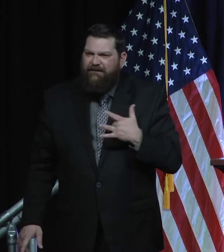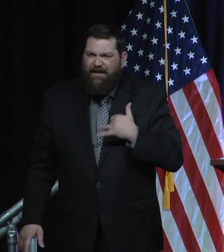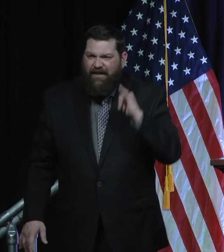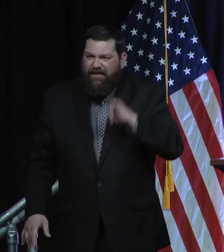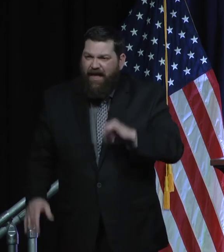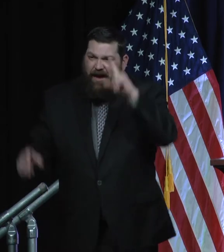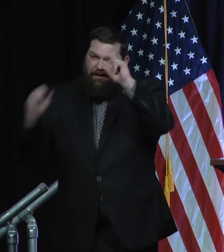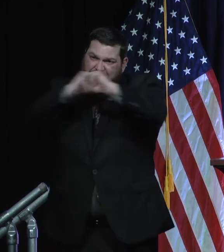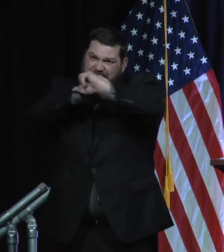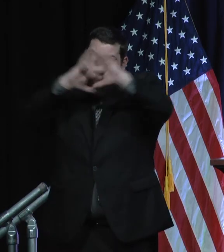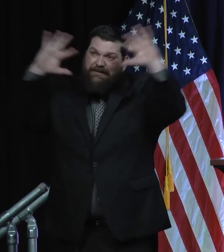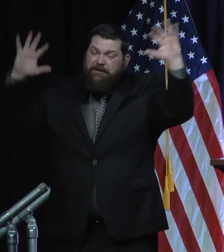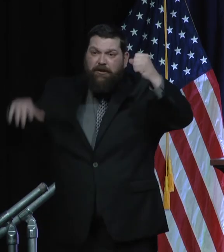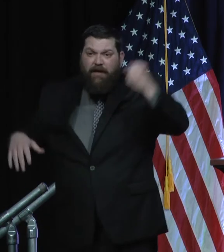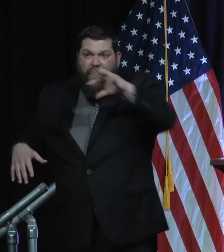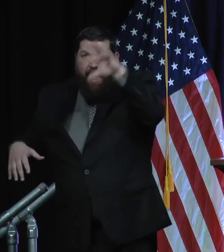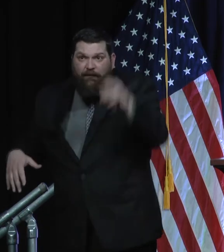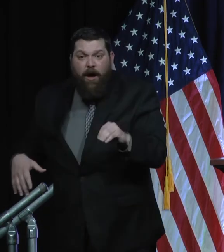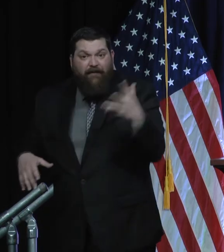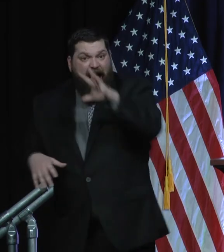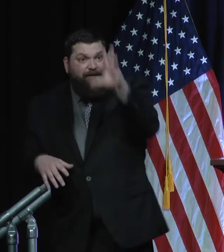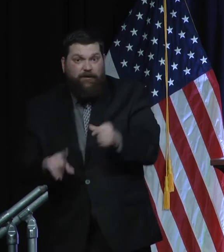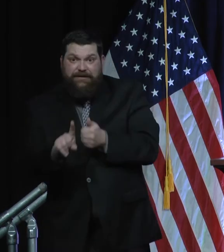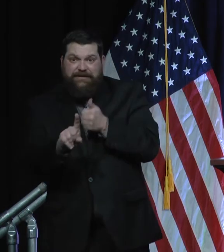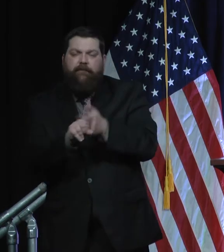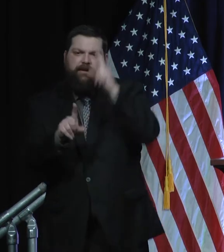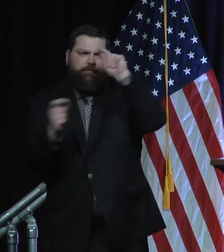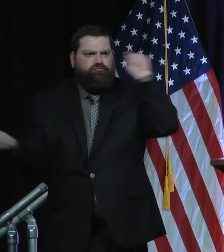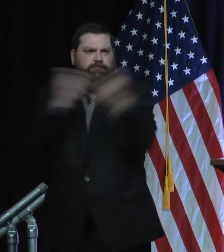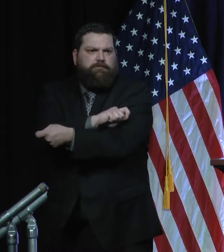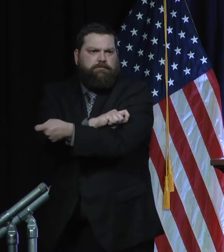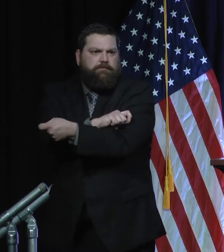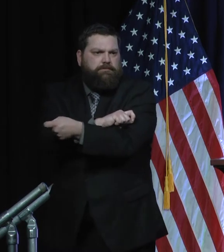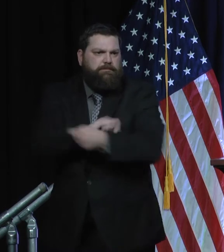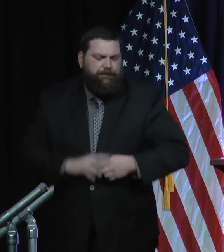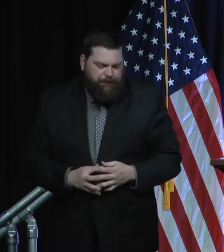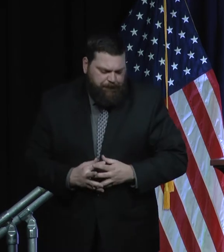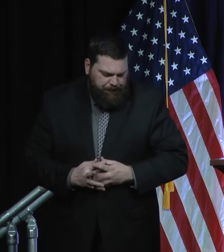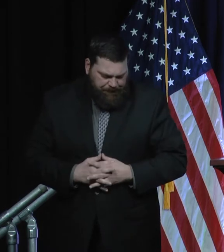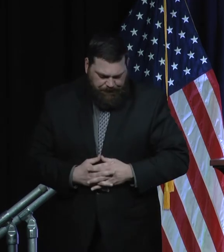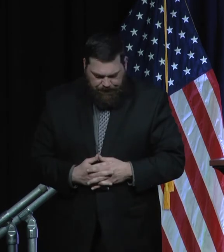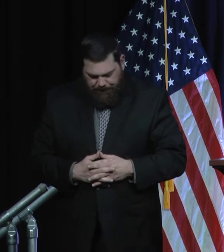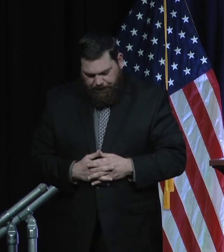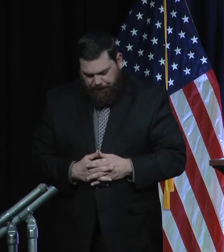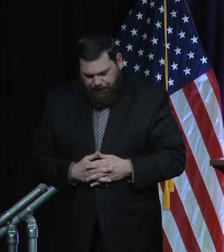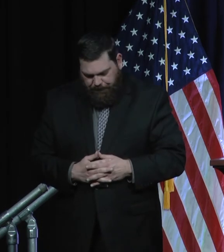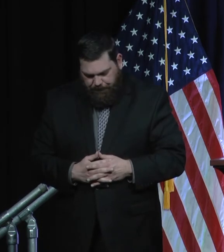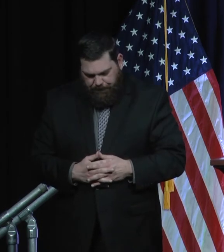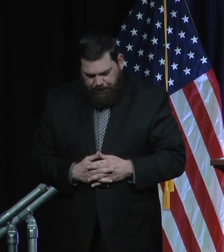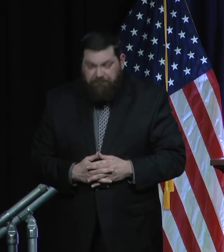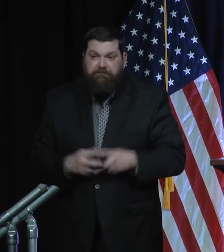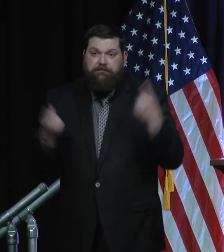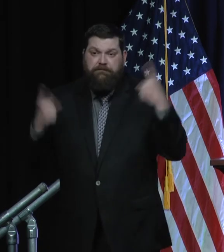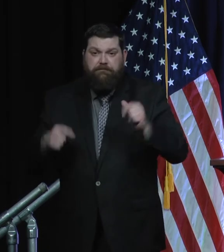to change this mixed conception that people have on our continent. And so at the time I was working at a